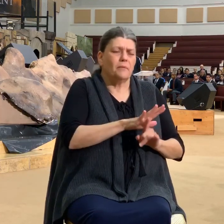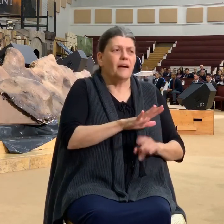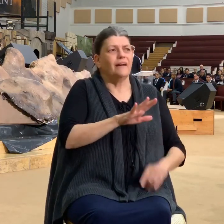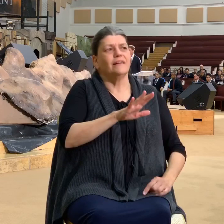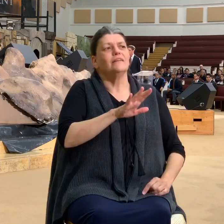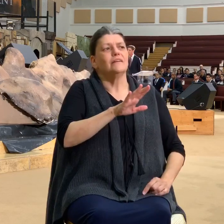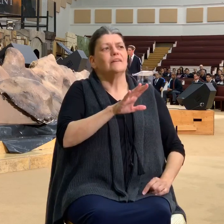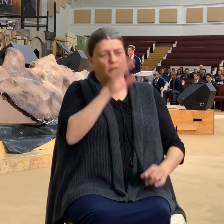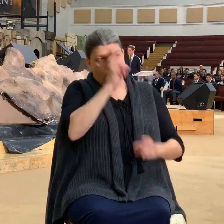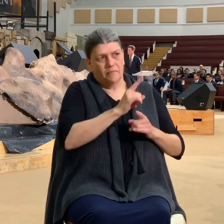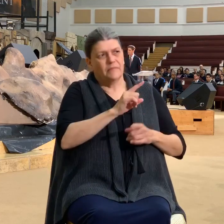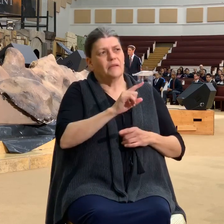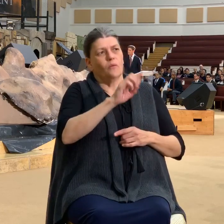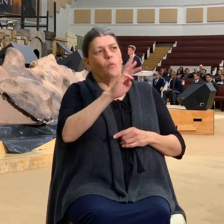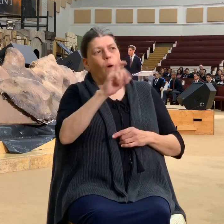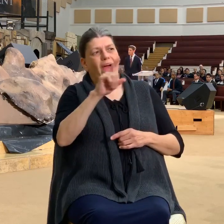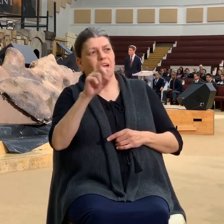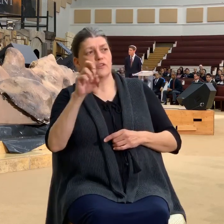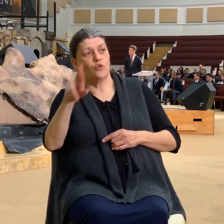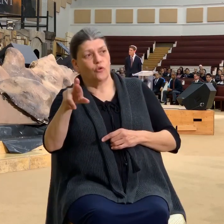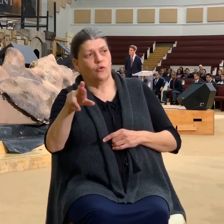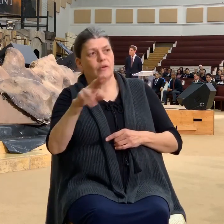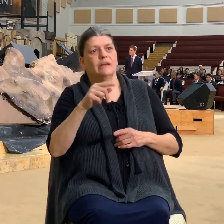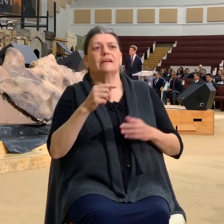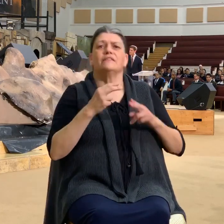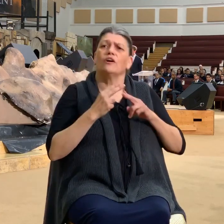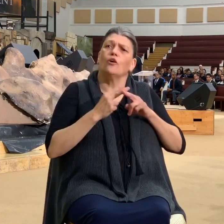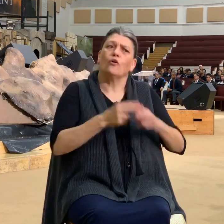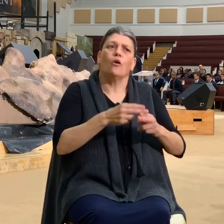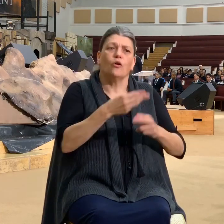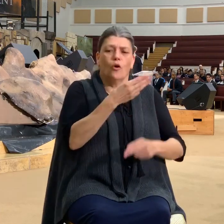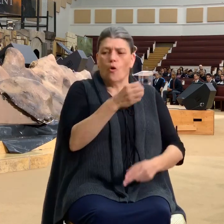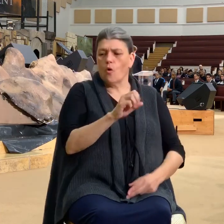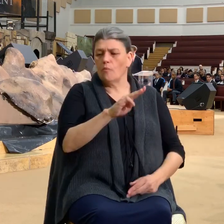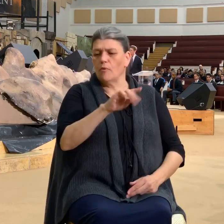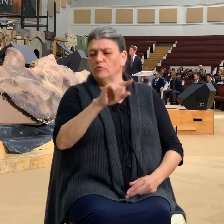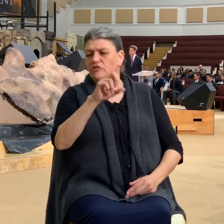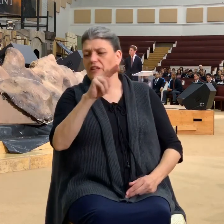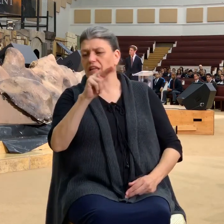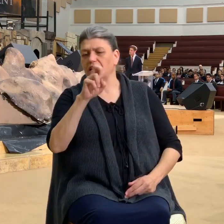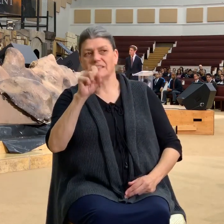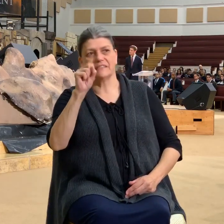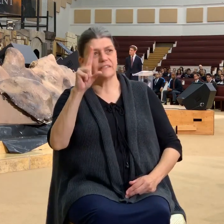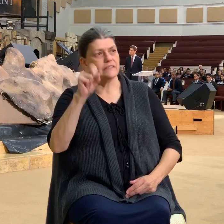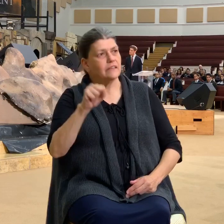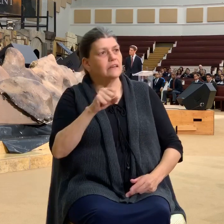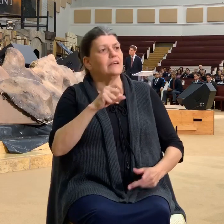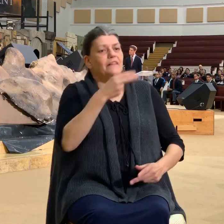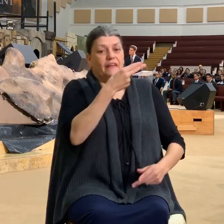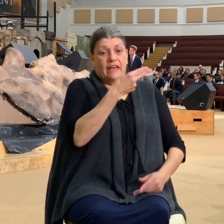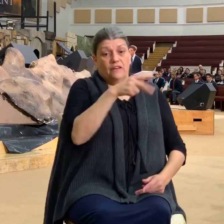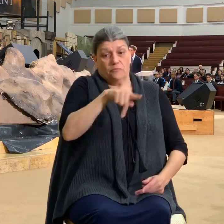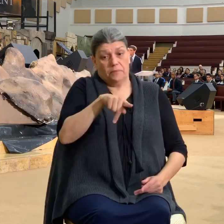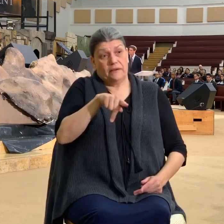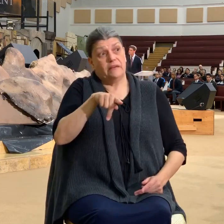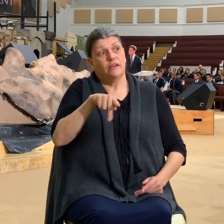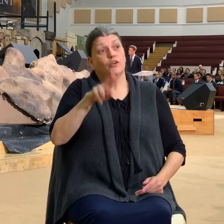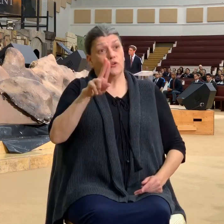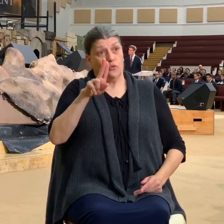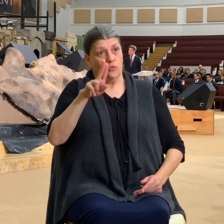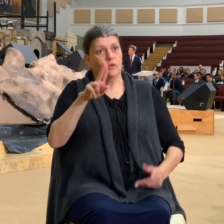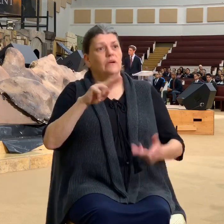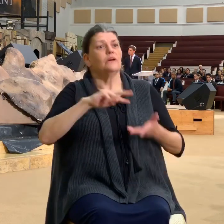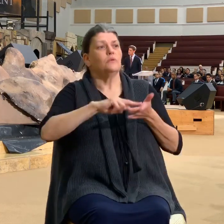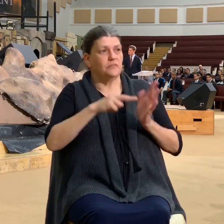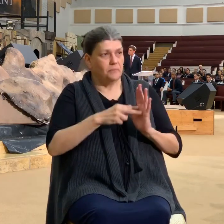That it was called the homogeneous principal unit, shortened by scholars as the HPU. The idea